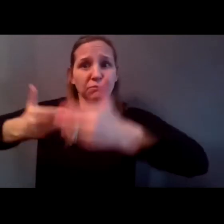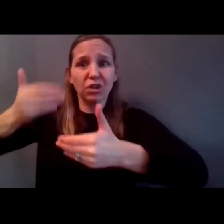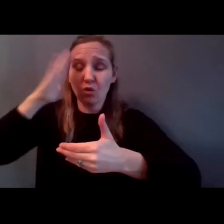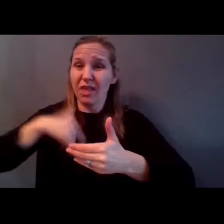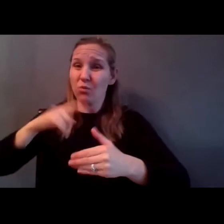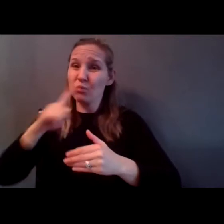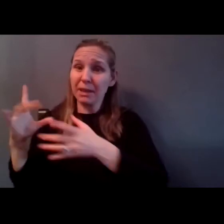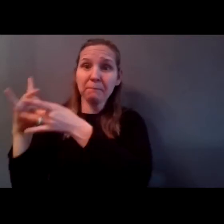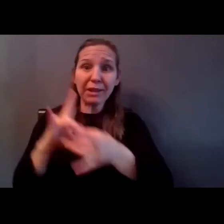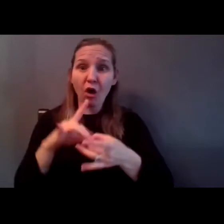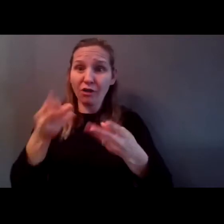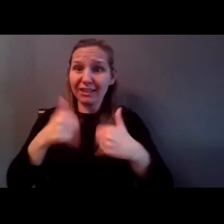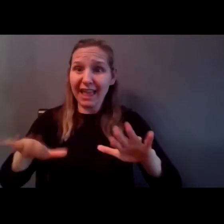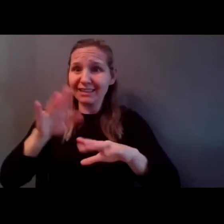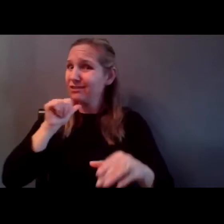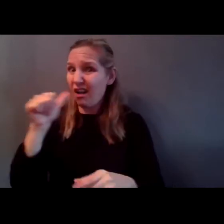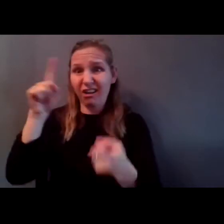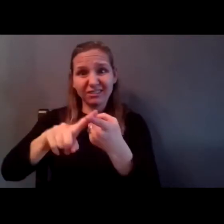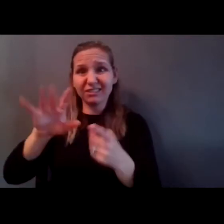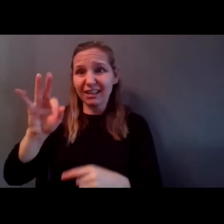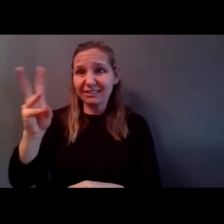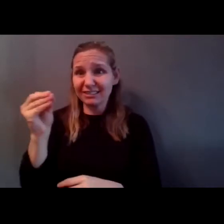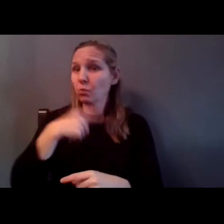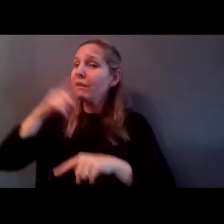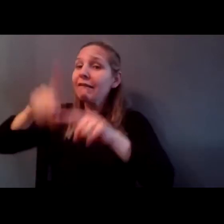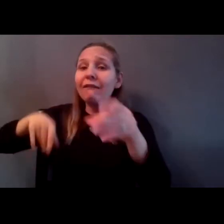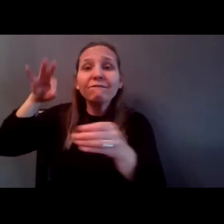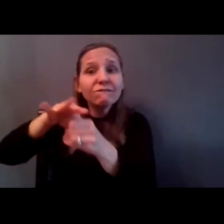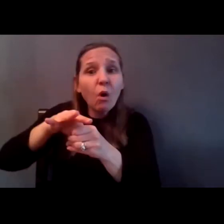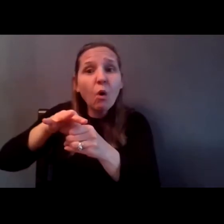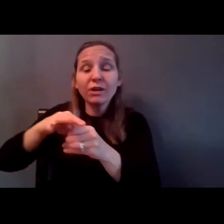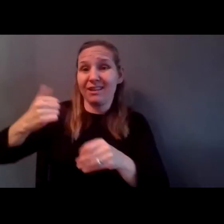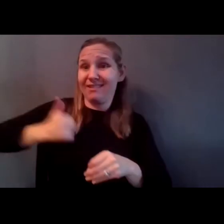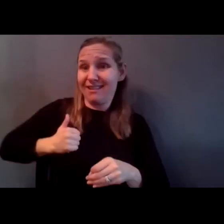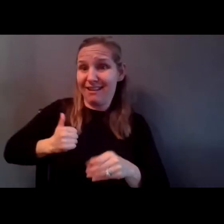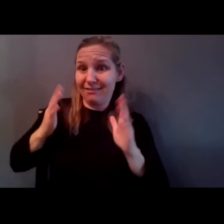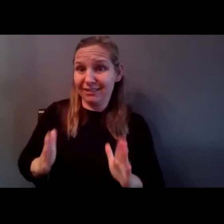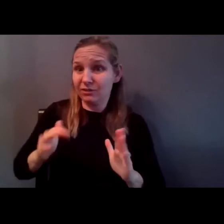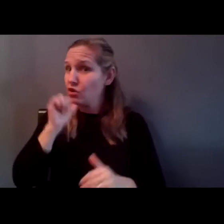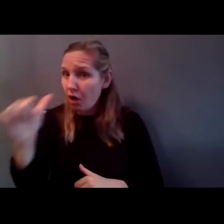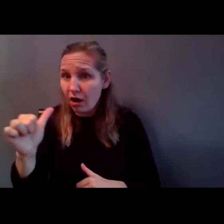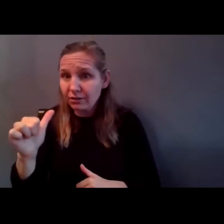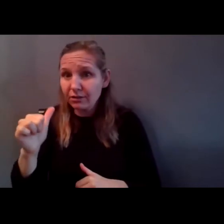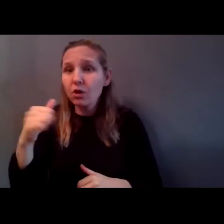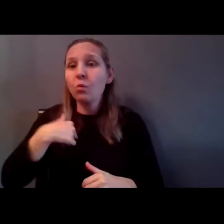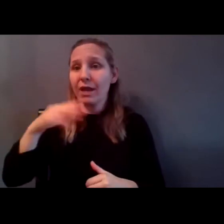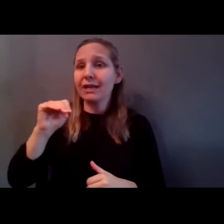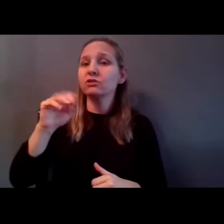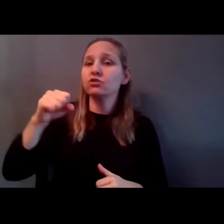until 1960. We didn't have the right to vote. We weren't considered Canadian citizens as Squamish, Musqueam, and Tsleil-waututh